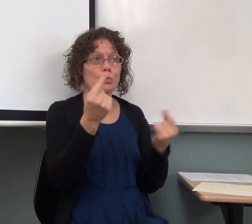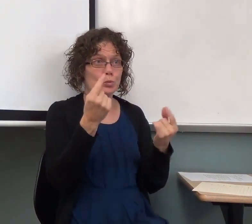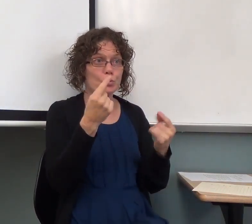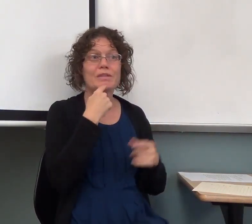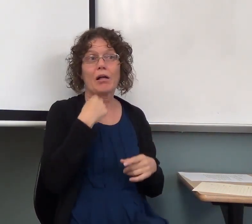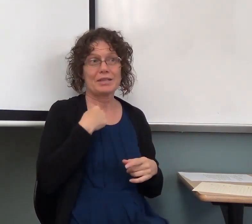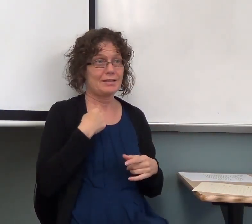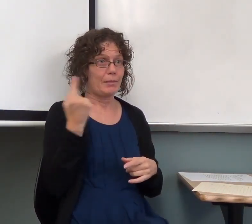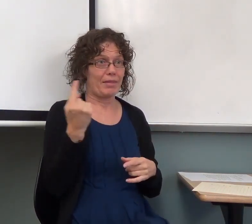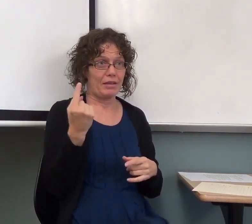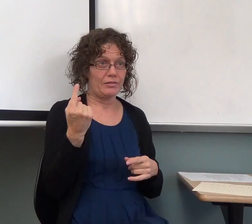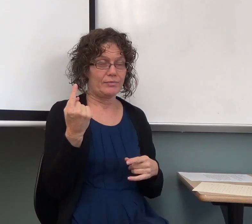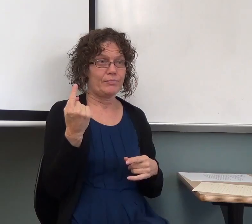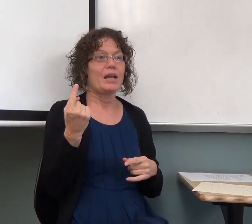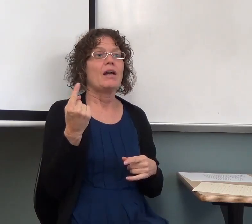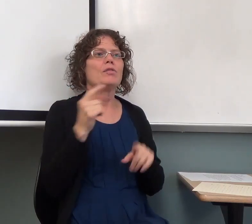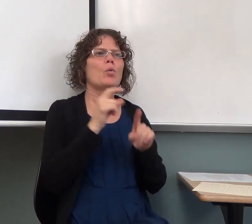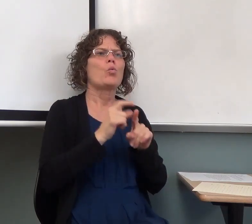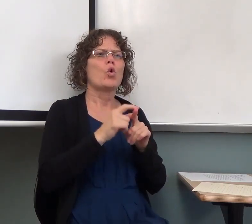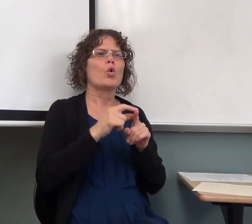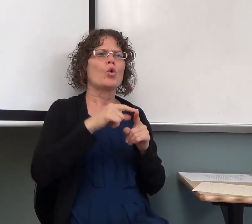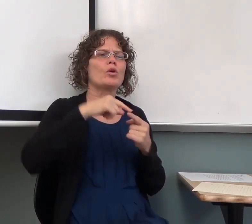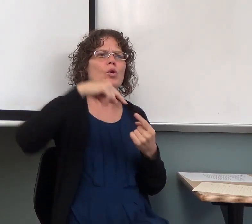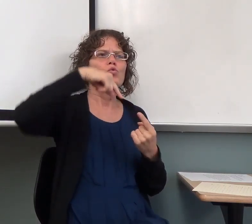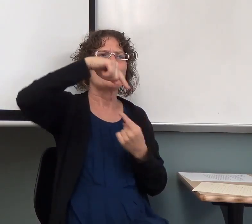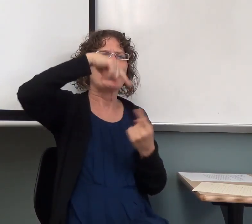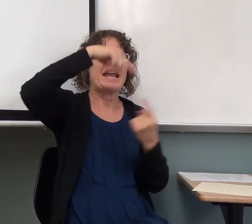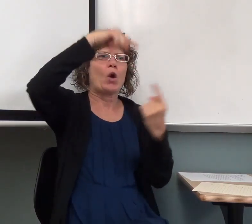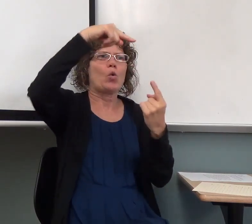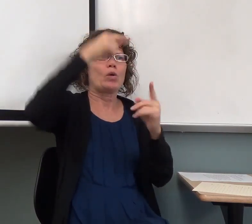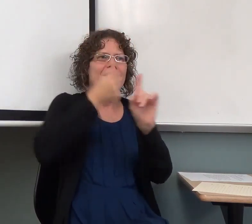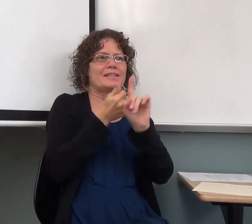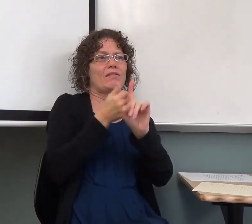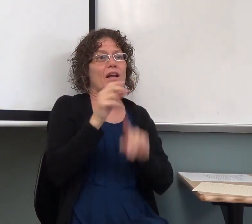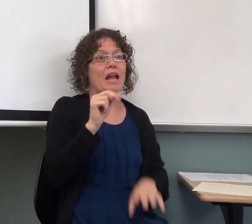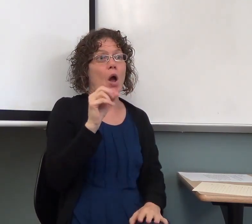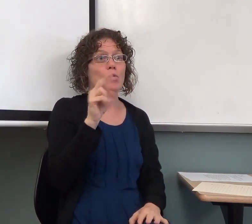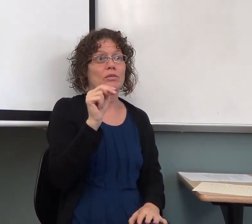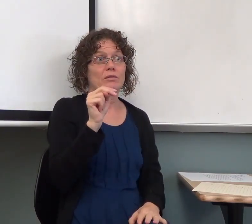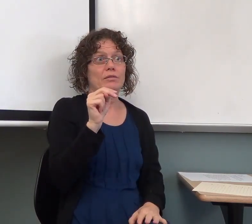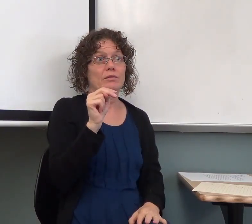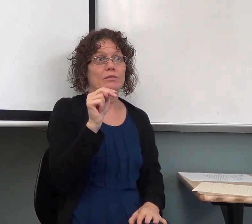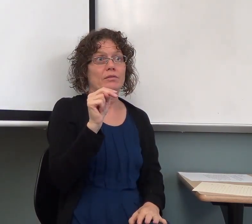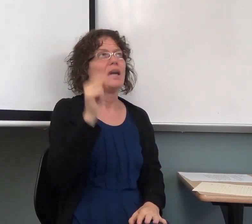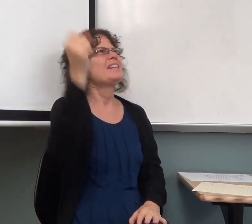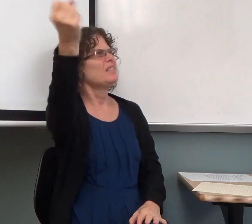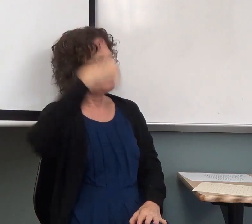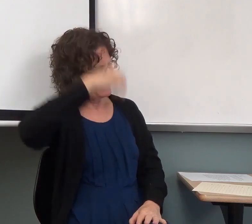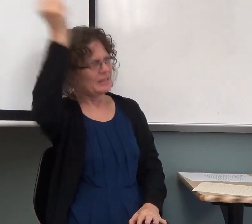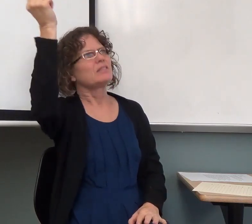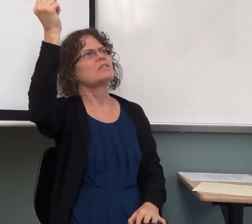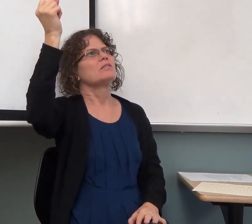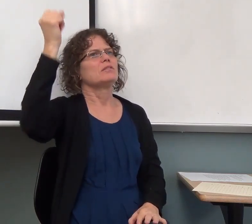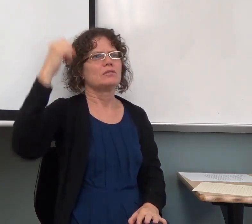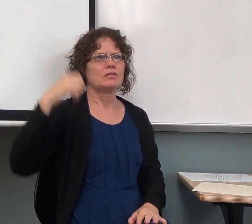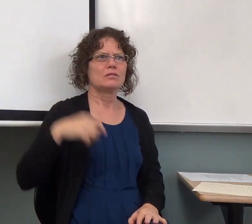something. Is the word tornado a noun? Yeah. Yes. Okay? Yes.